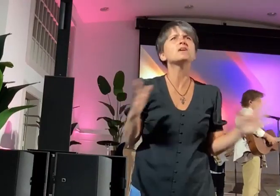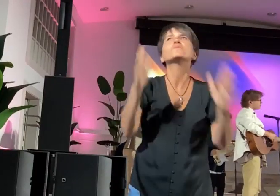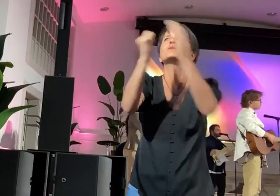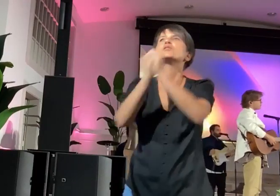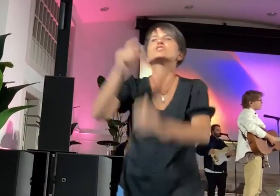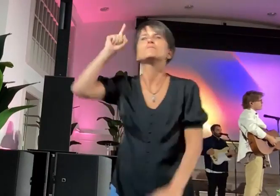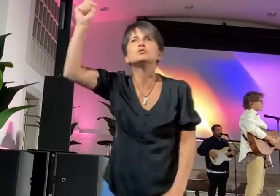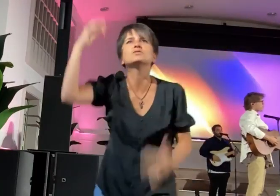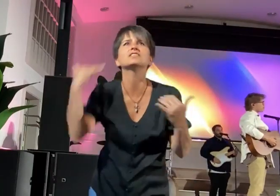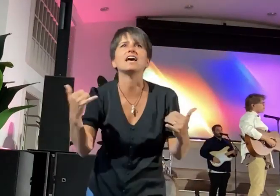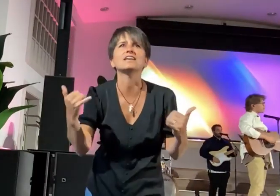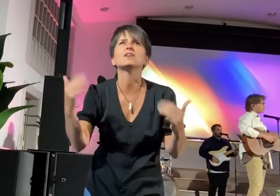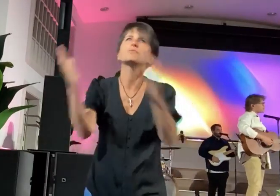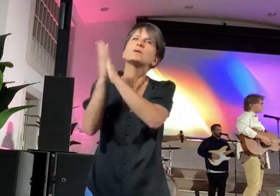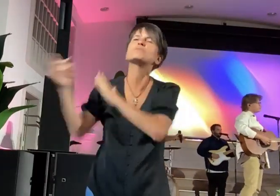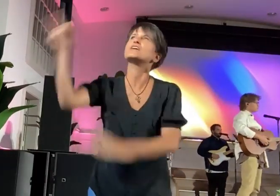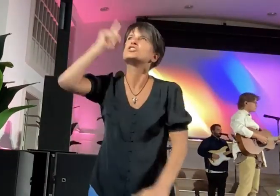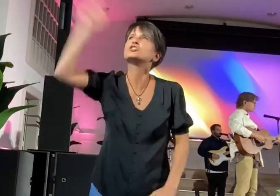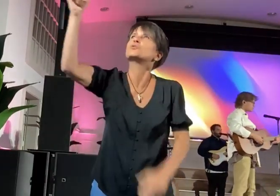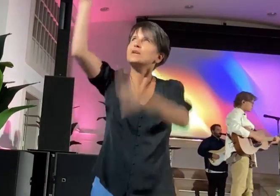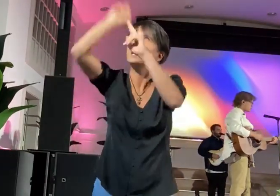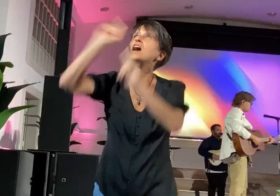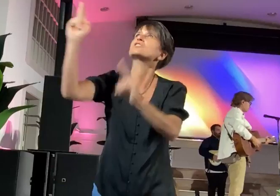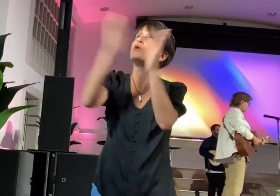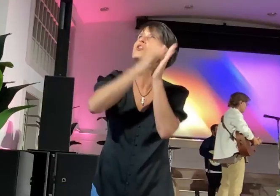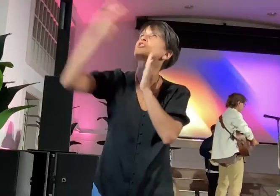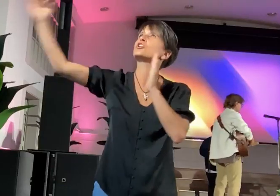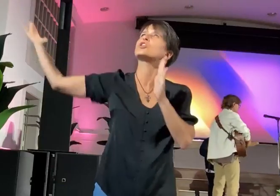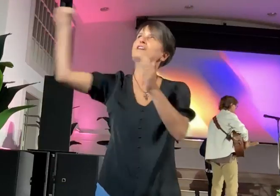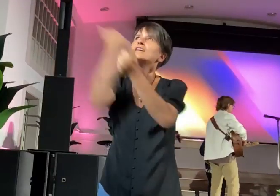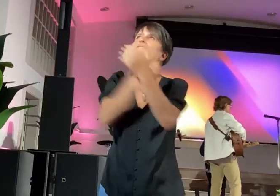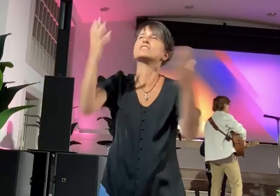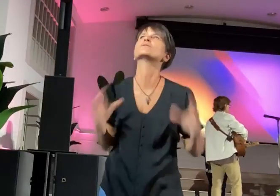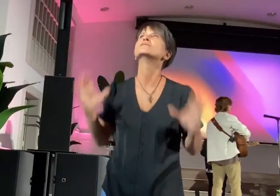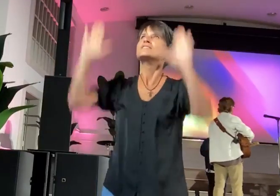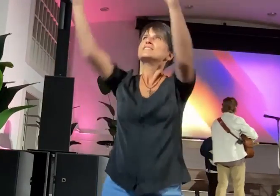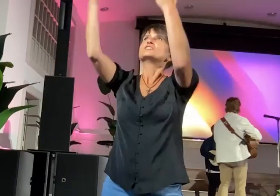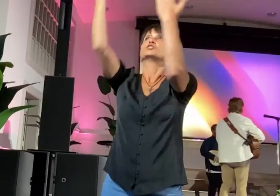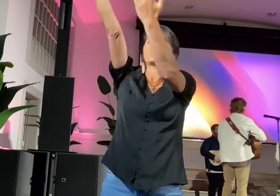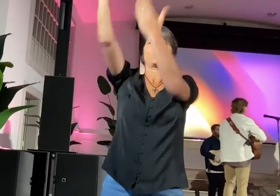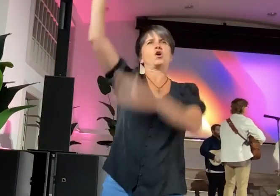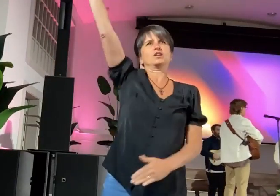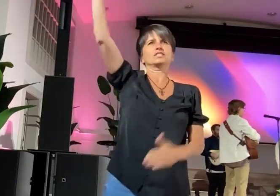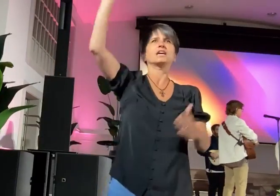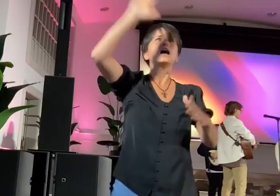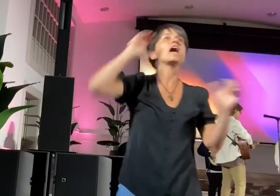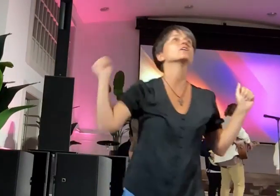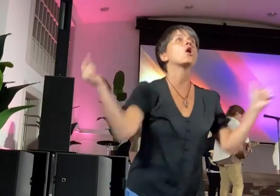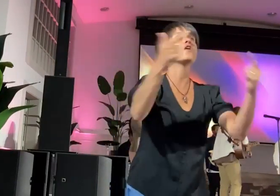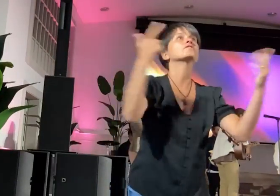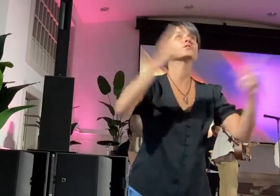worship you today. We give all the praise and all the honor and all the glory. The church said, amen.